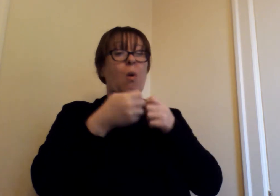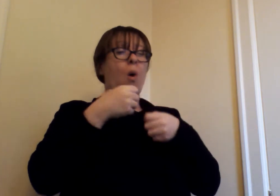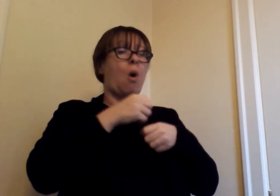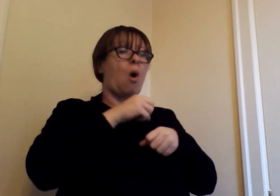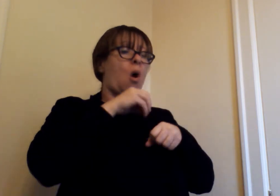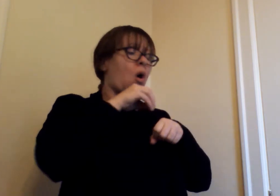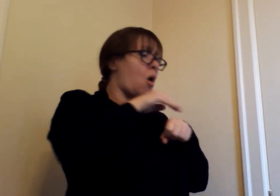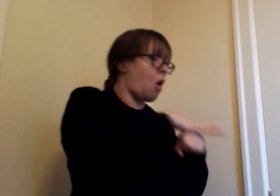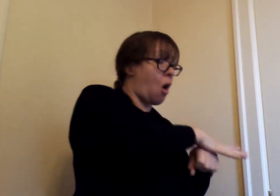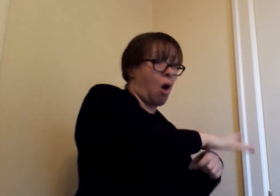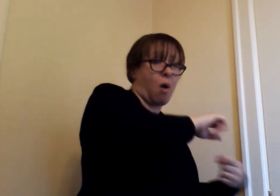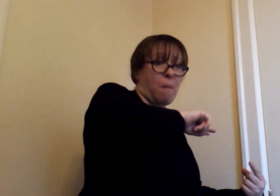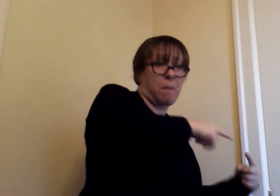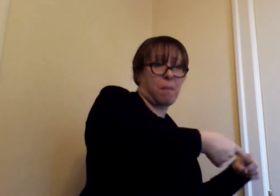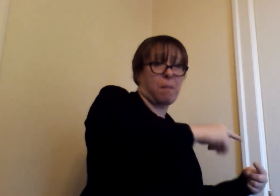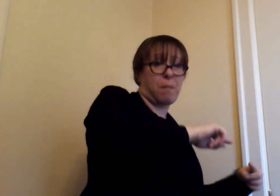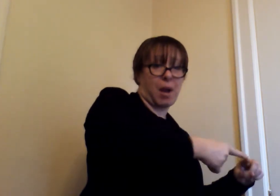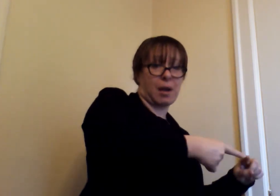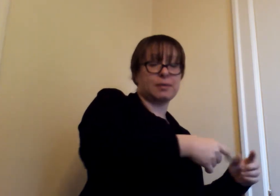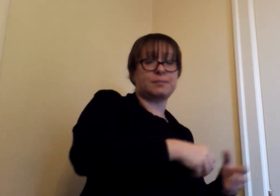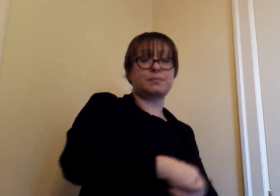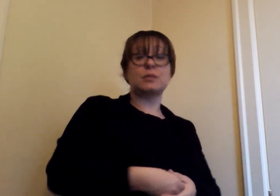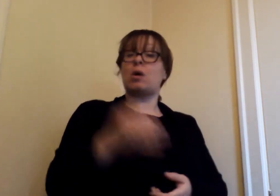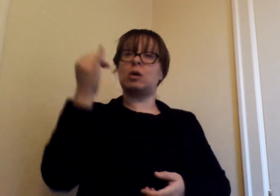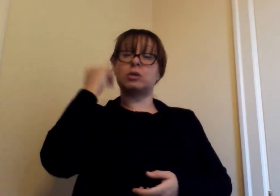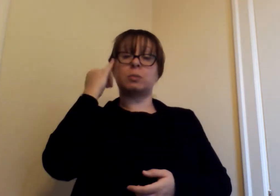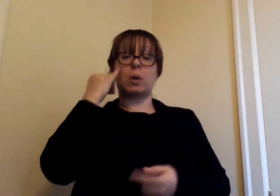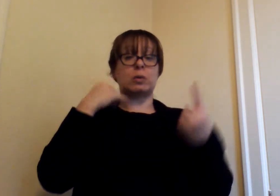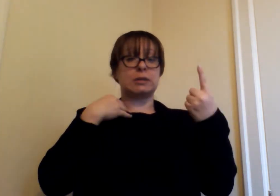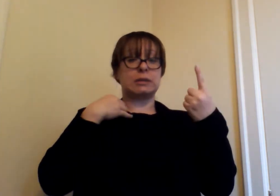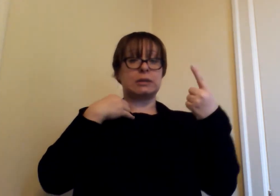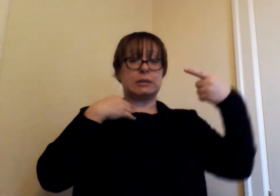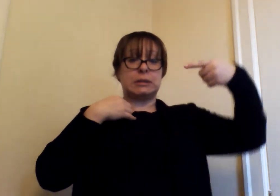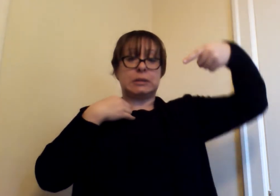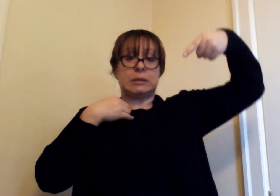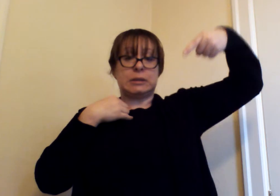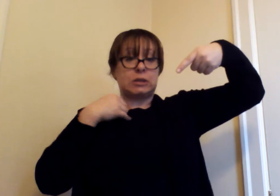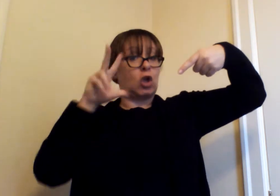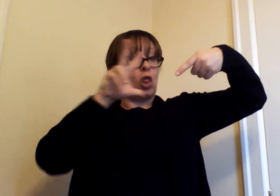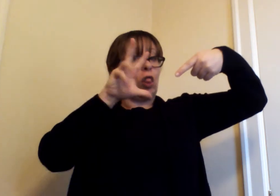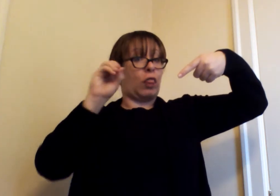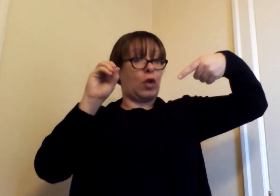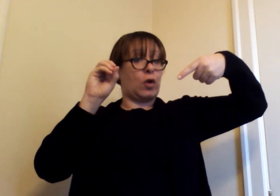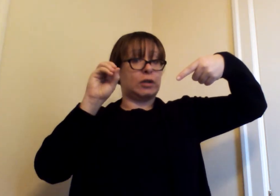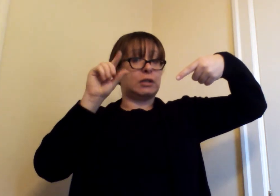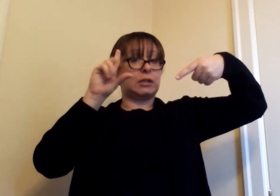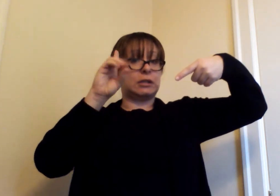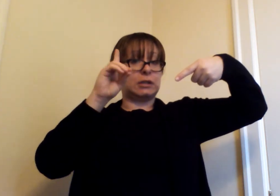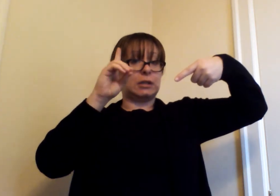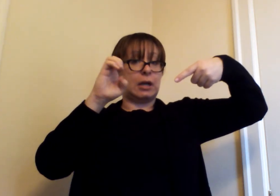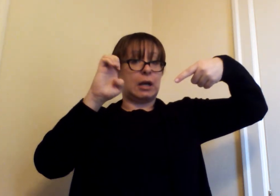align the needle perfectly with the vein and failure to insert the needle at a 30-degree angle can result in the needle missing its